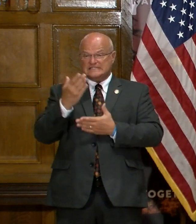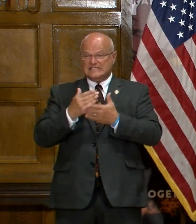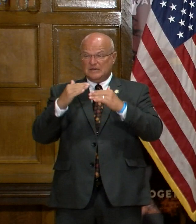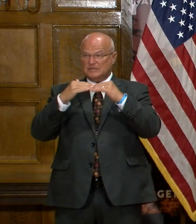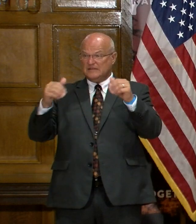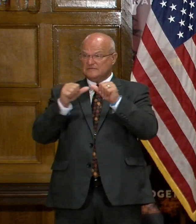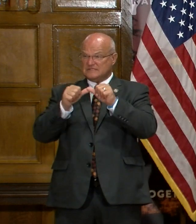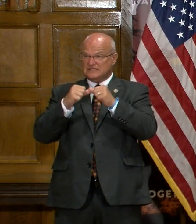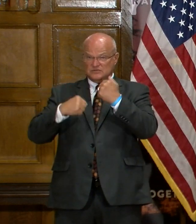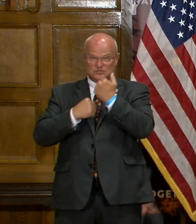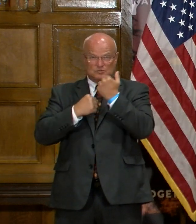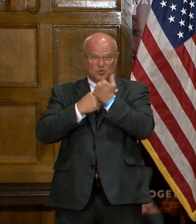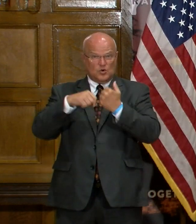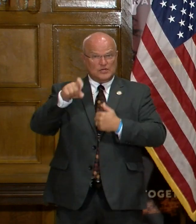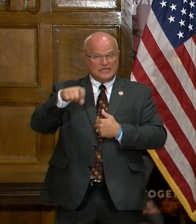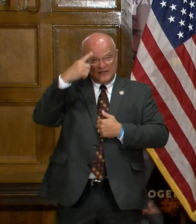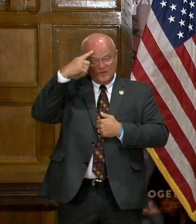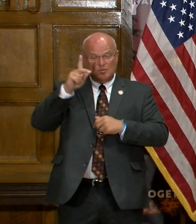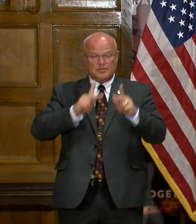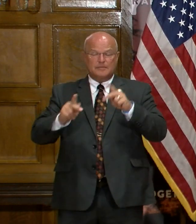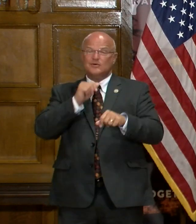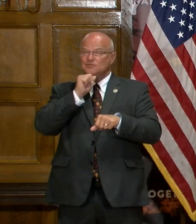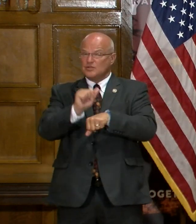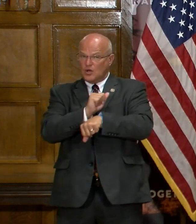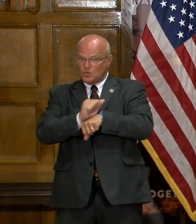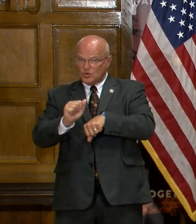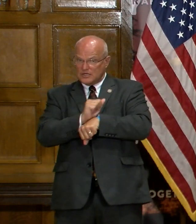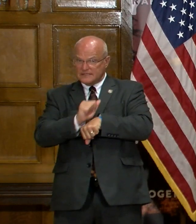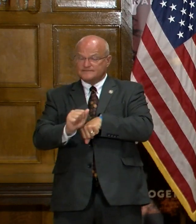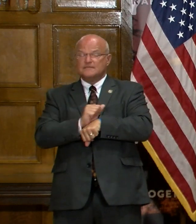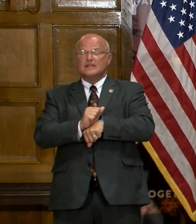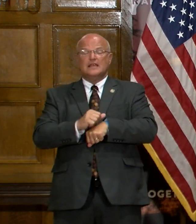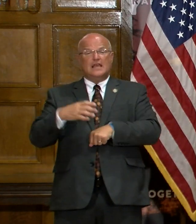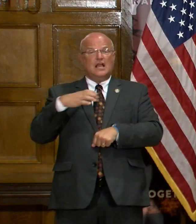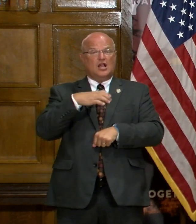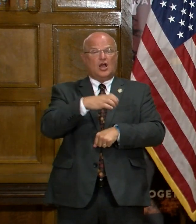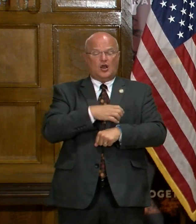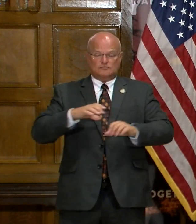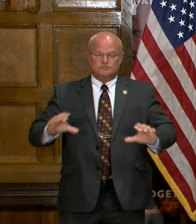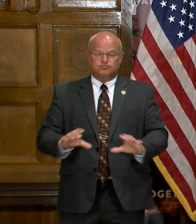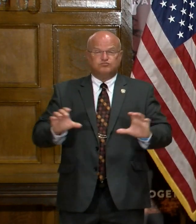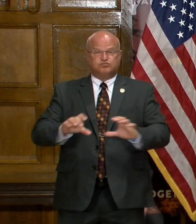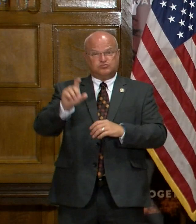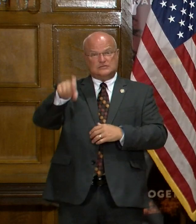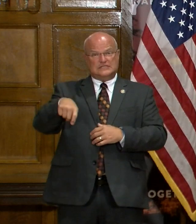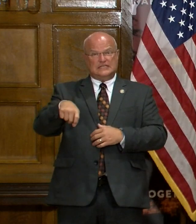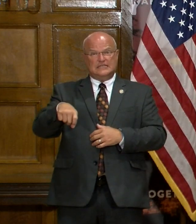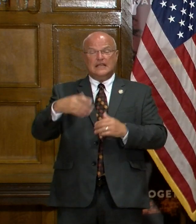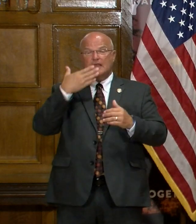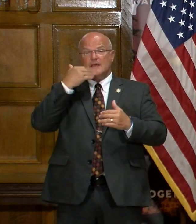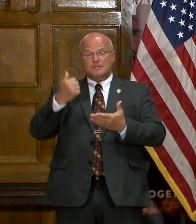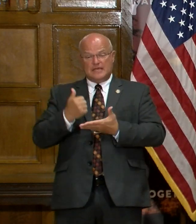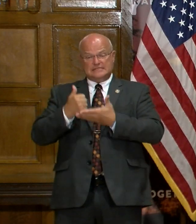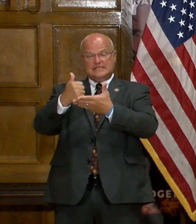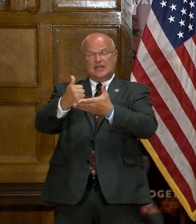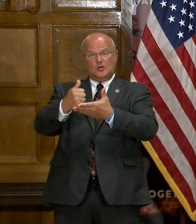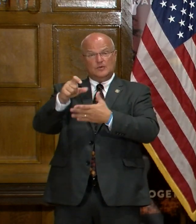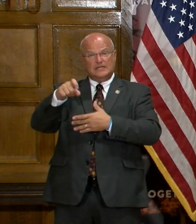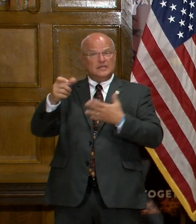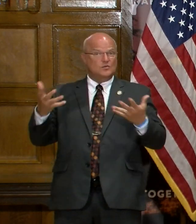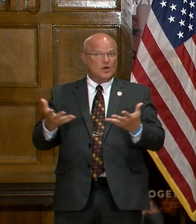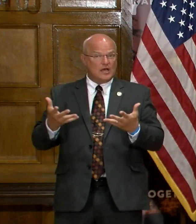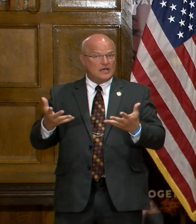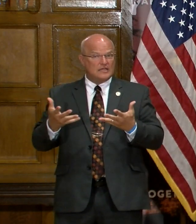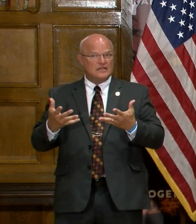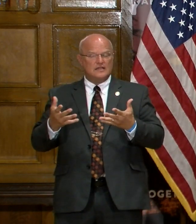of continued support for the unemployed. Congress needs to act, and the greatest assistance that we need would